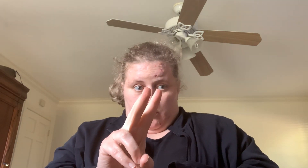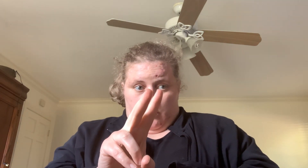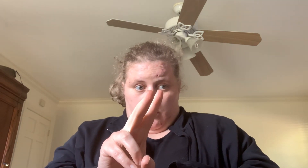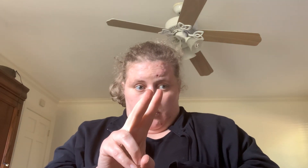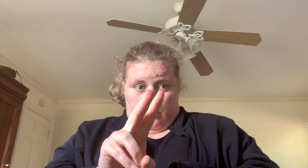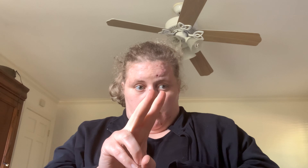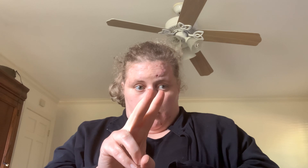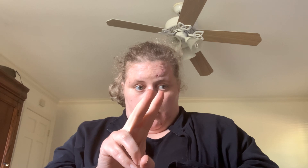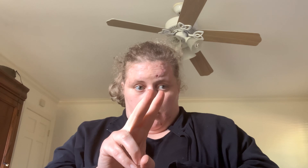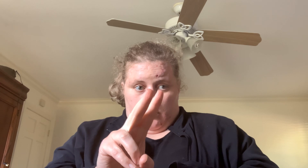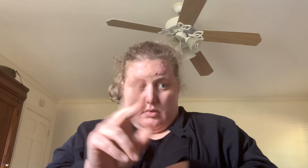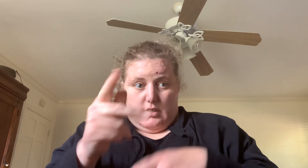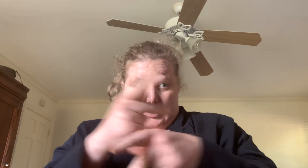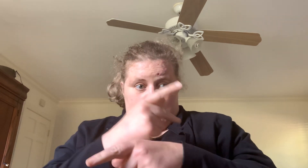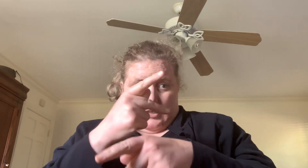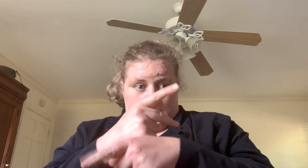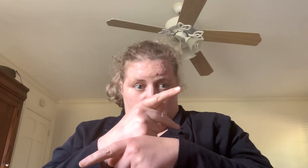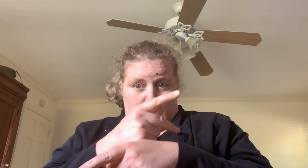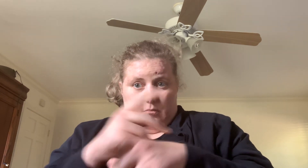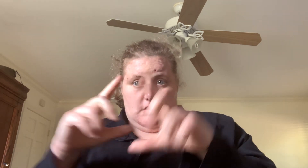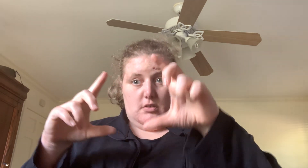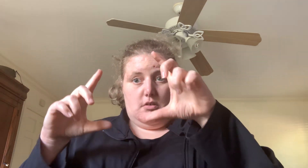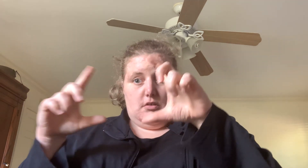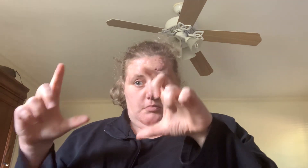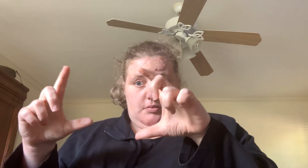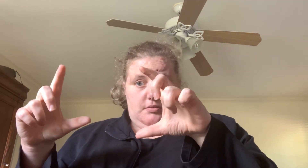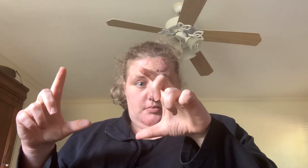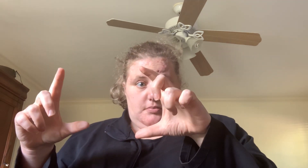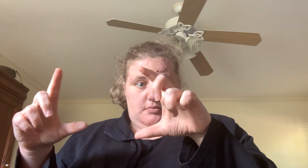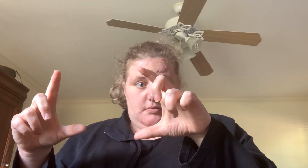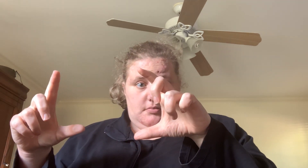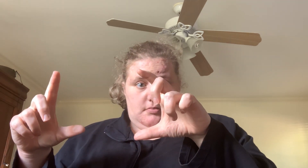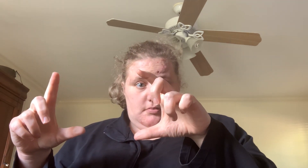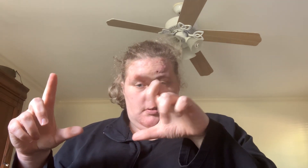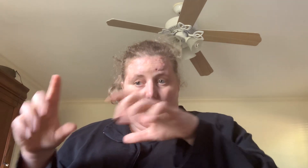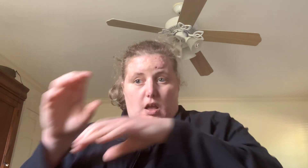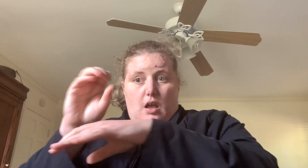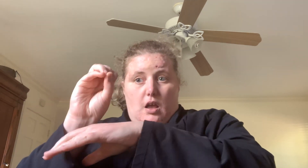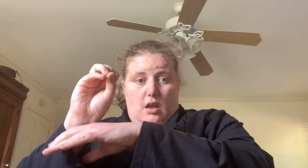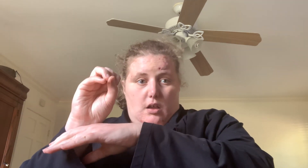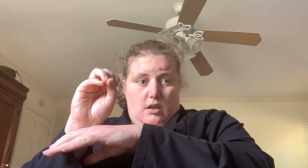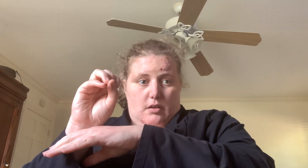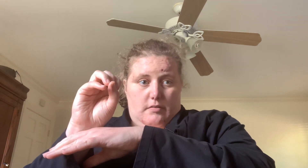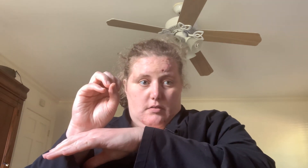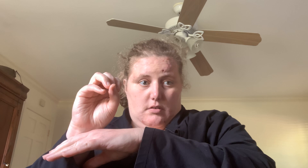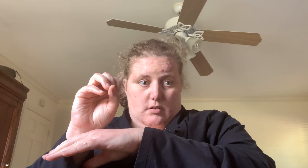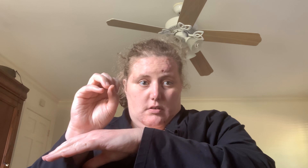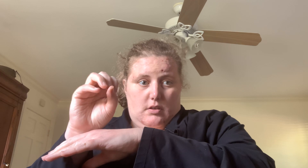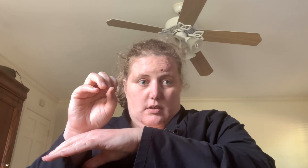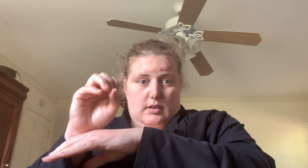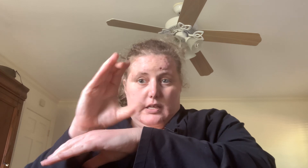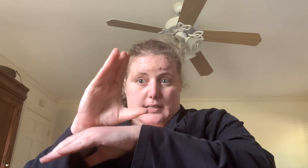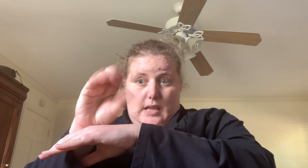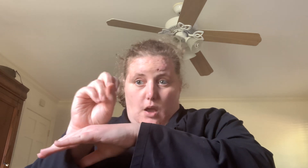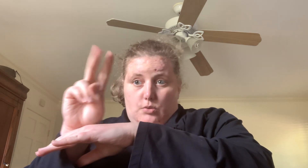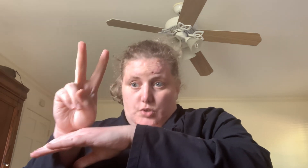We're going to multiply that times the ratio of carbon dioxide to oxygen from our equation. For every 8